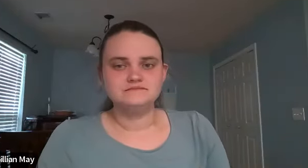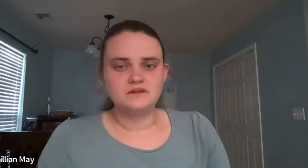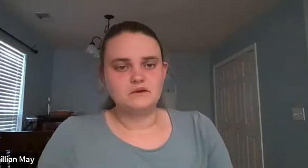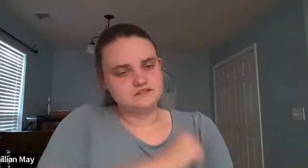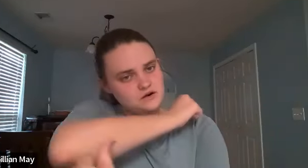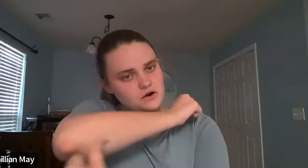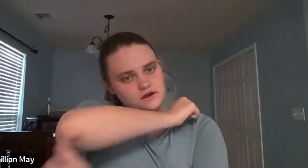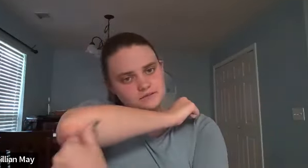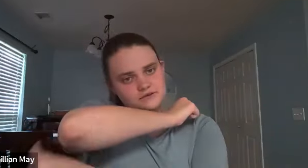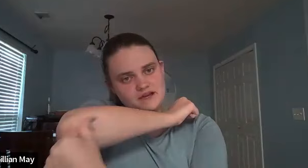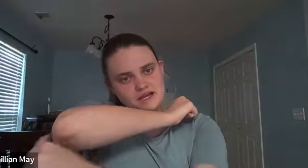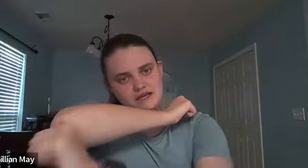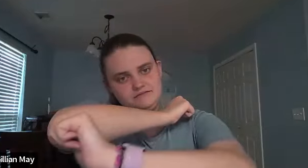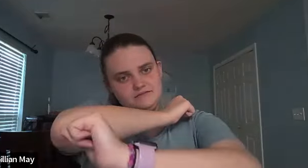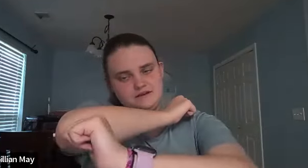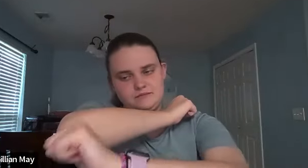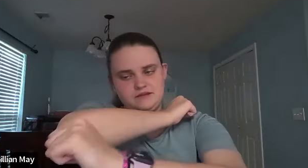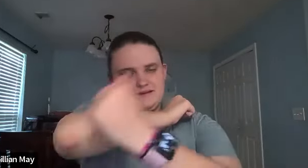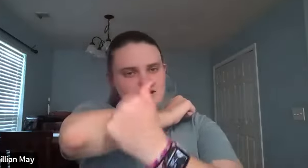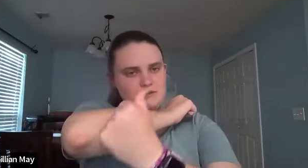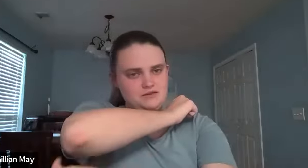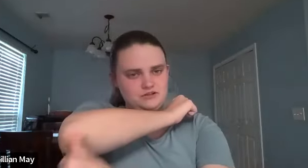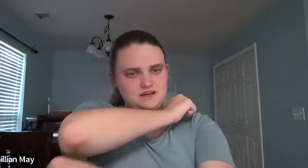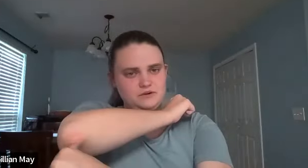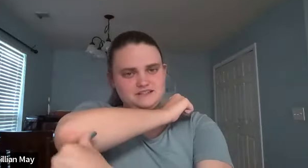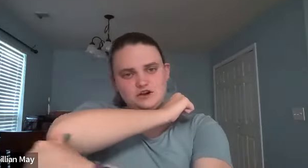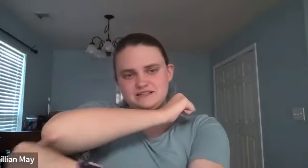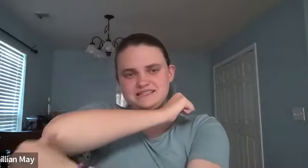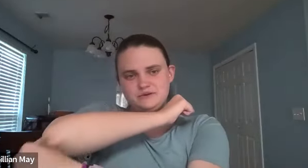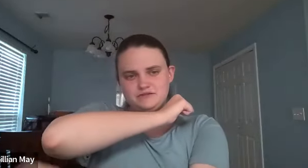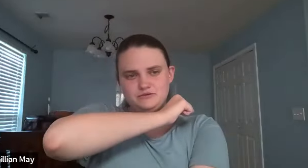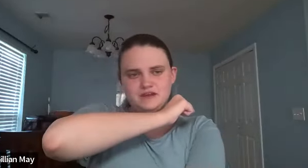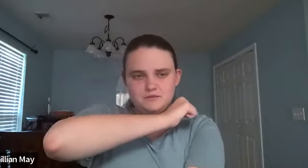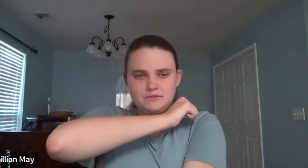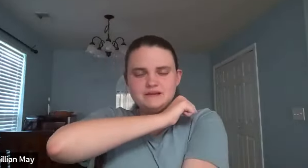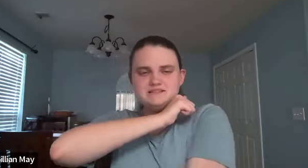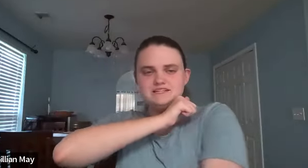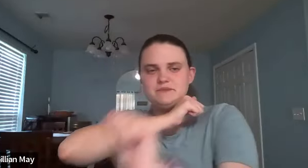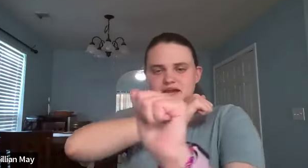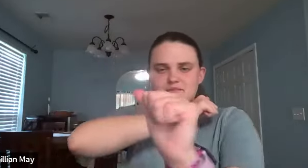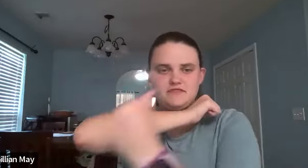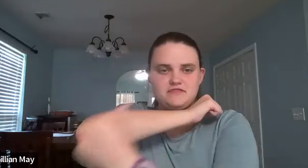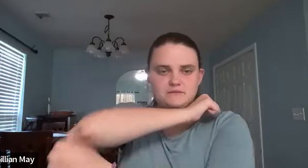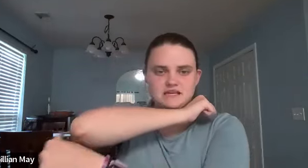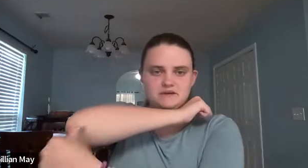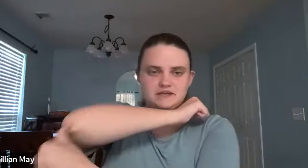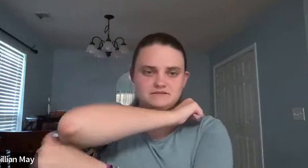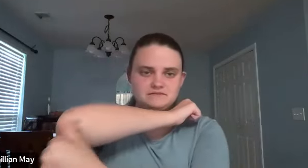We also had our autumn with that A. I know mine looks kind of weird. It's hard to see went through the camera, but basically it's my A and my thumb is tapping it.